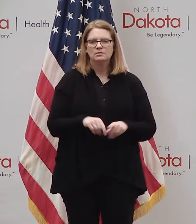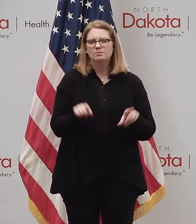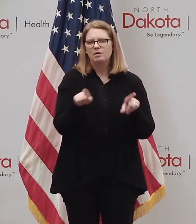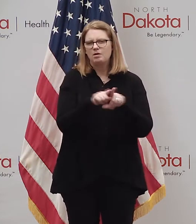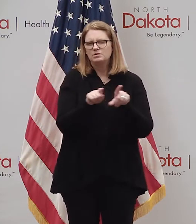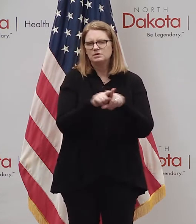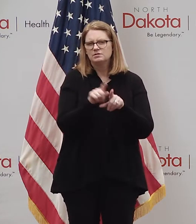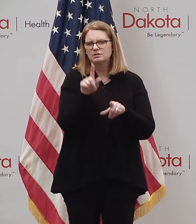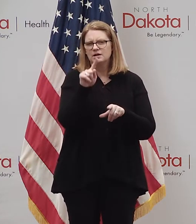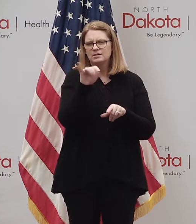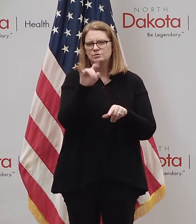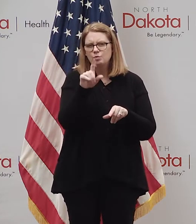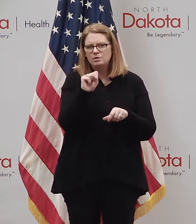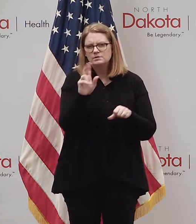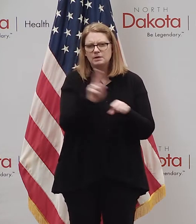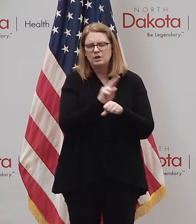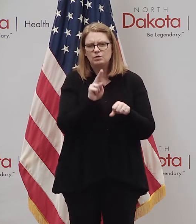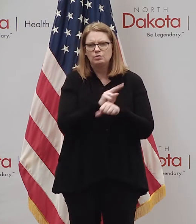that can be applied.